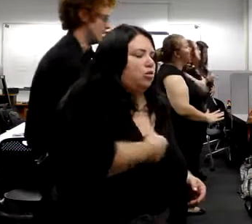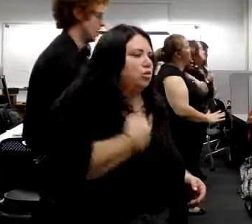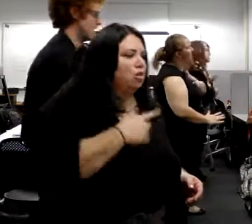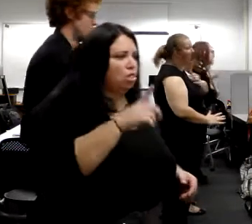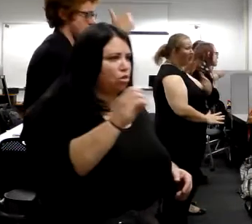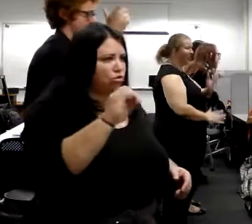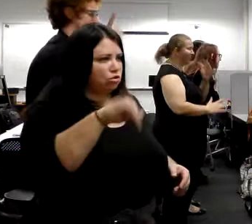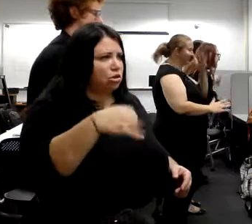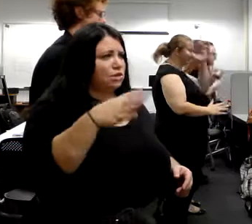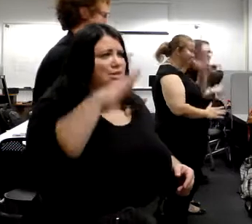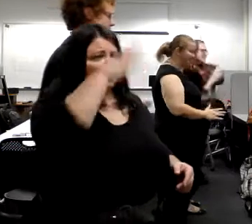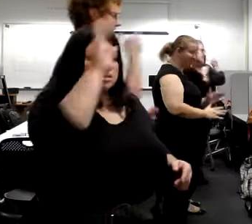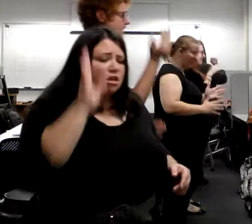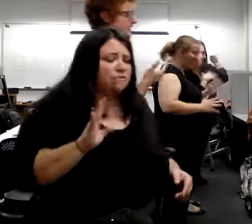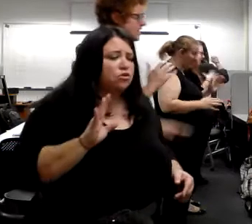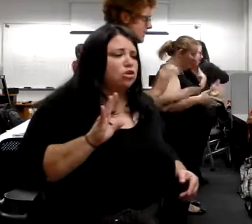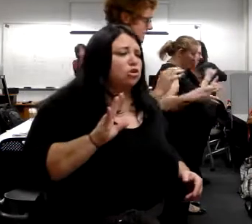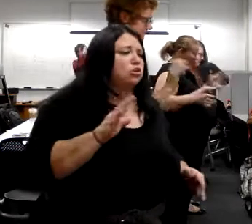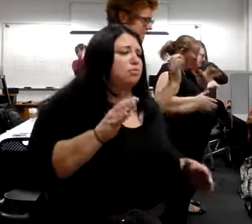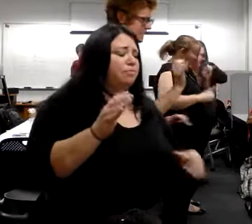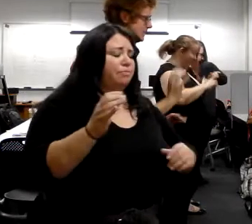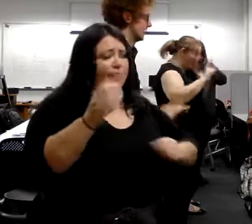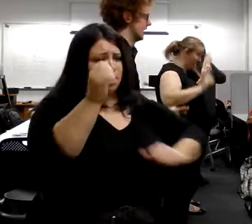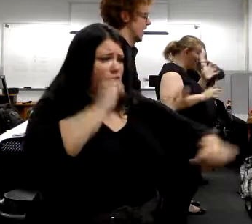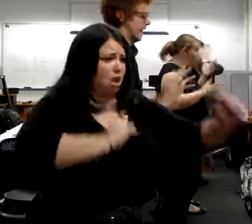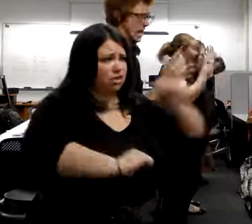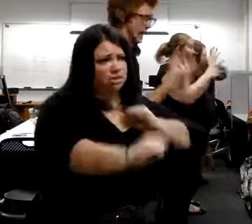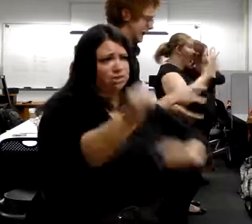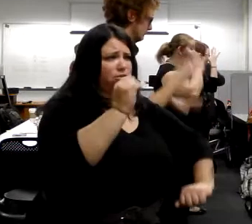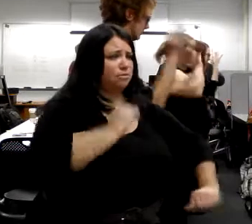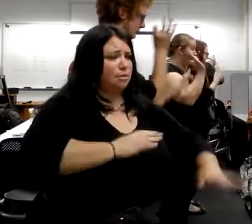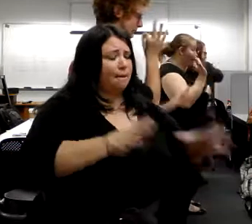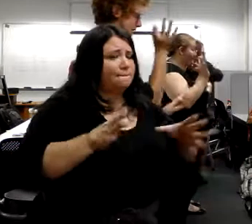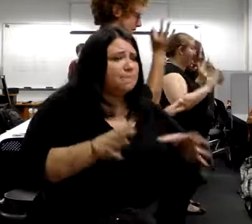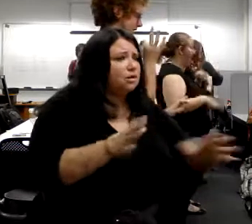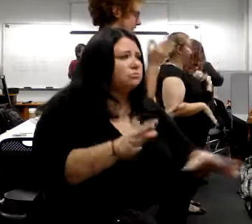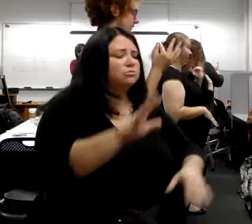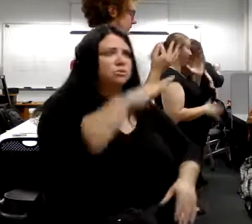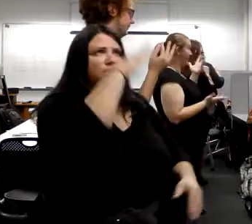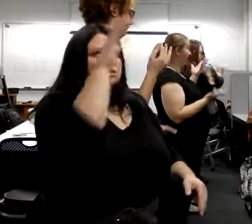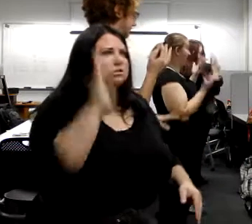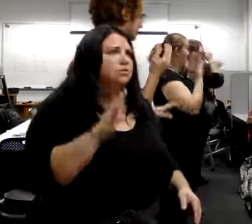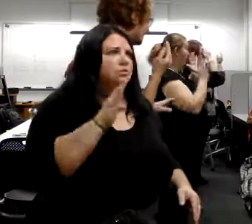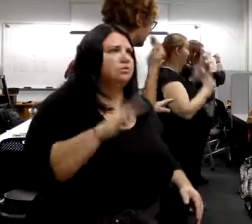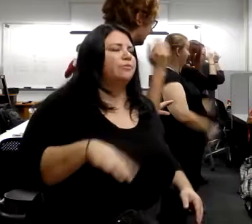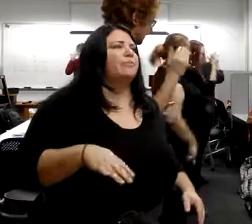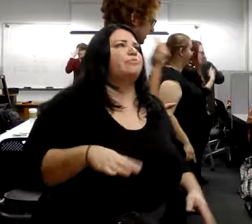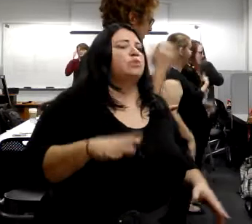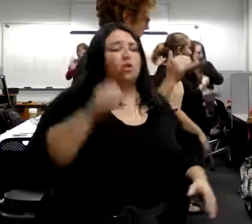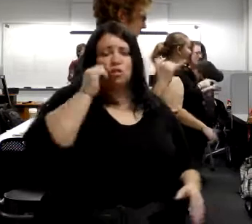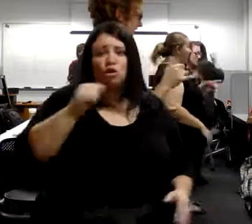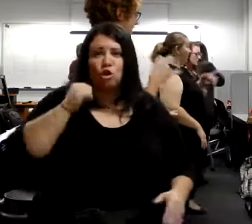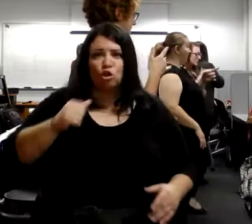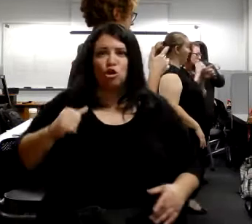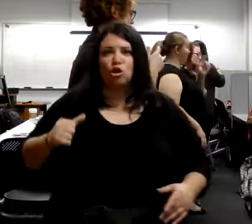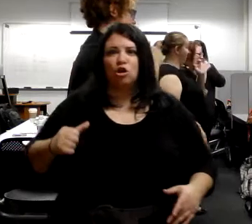never like this. You know, I don't know what happened. I don't know what happened either. This girl, she just pushed my buttons so much. And she's going to be my